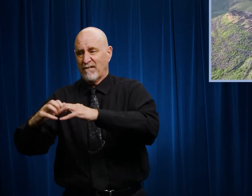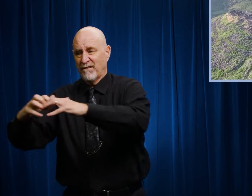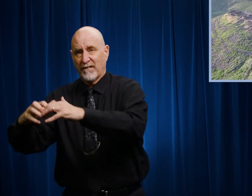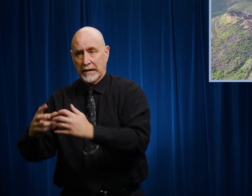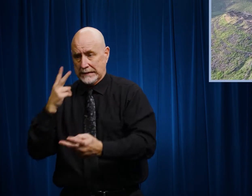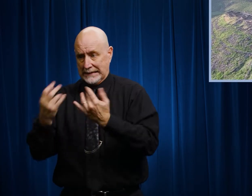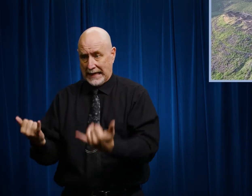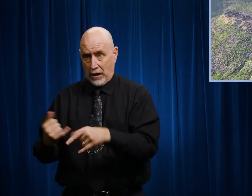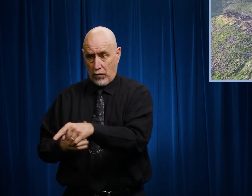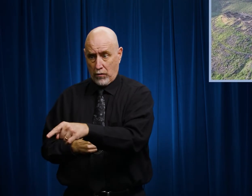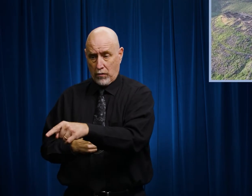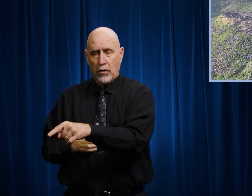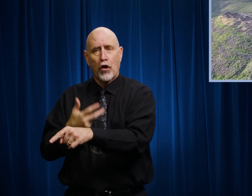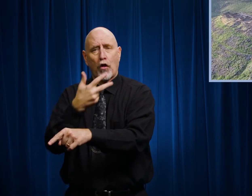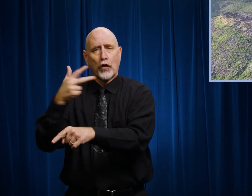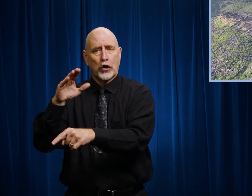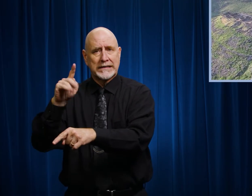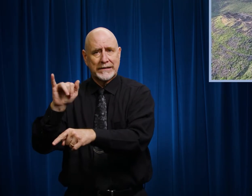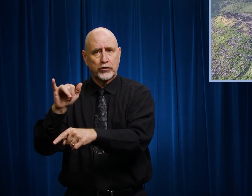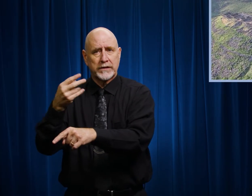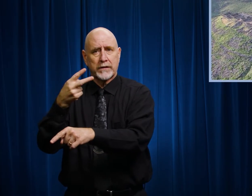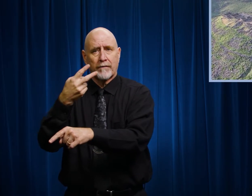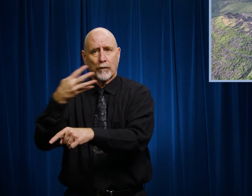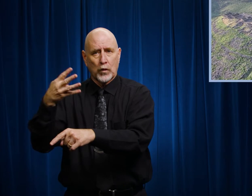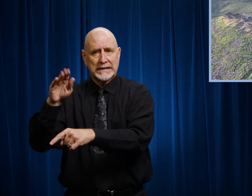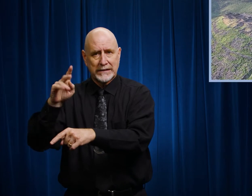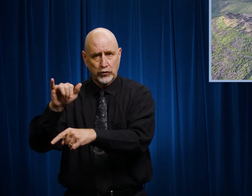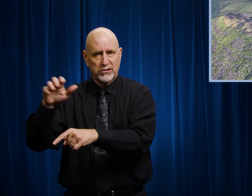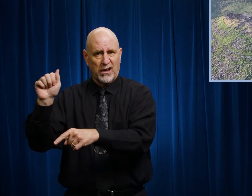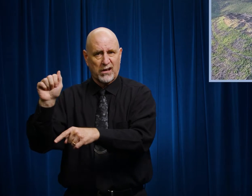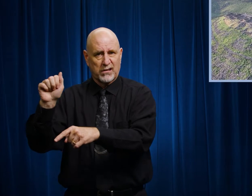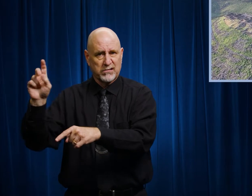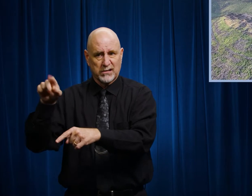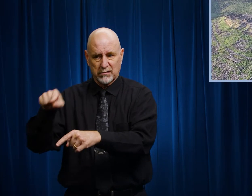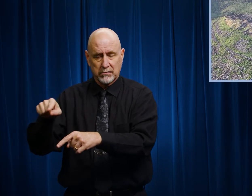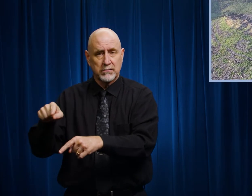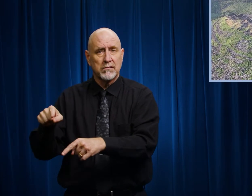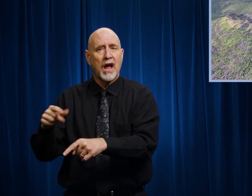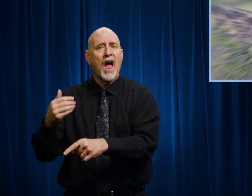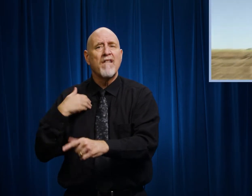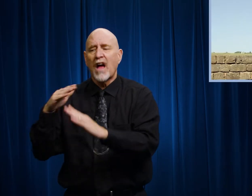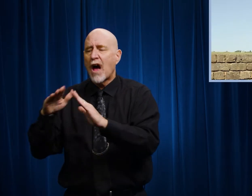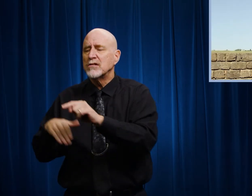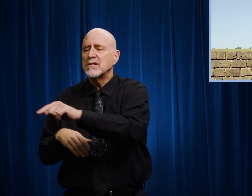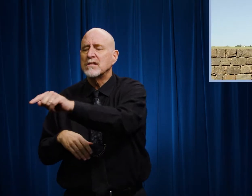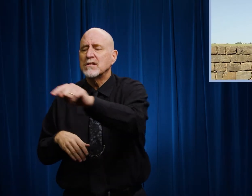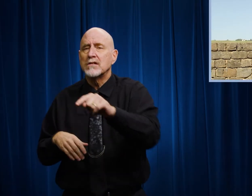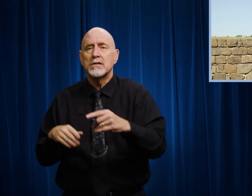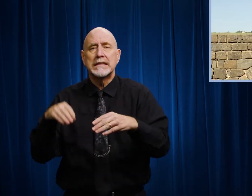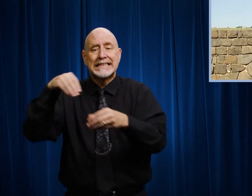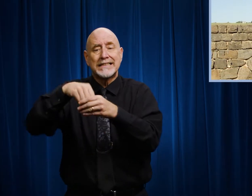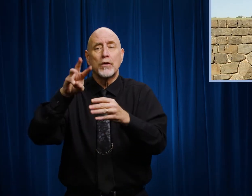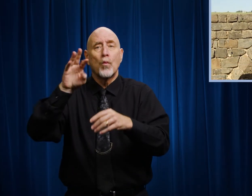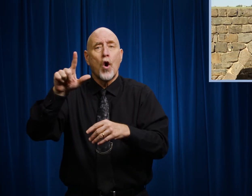ruins visible today are from the 3rd and 4th centuries AD and possessed houses whose internal walls